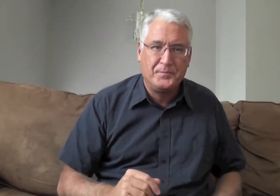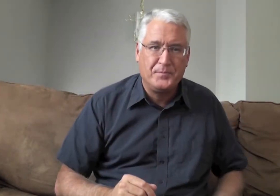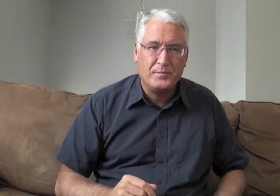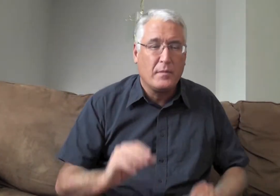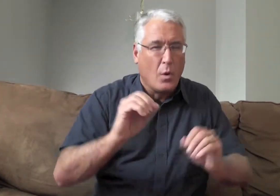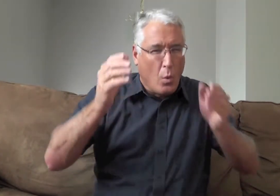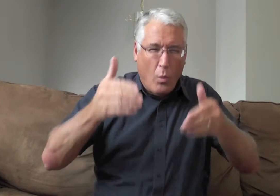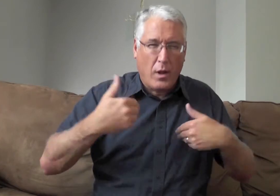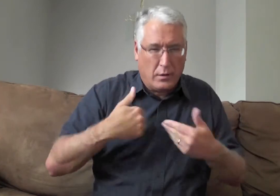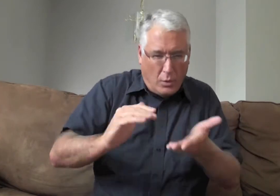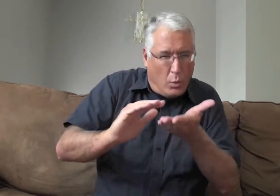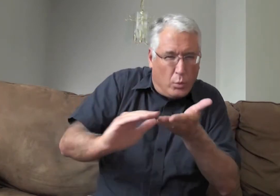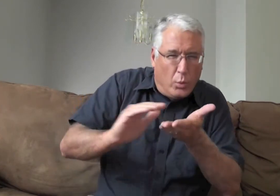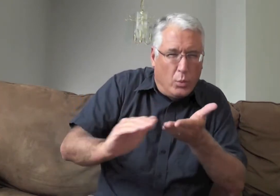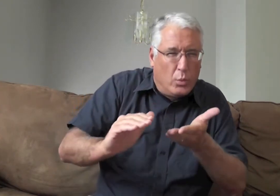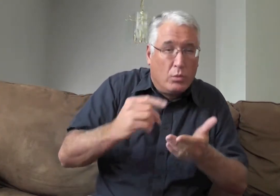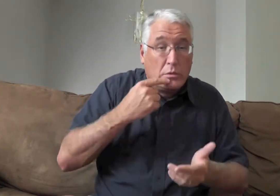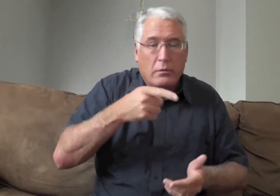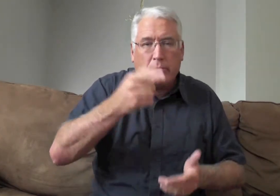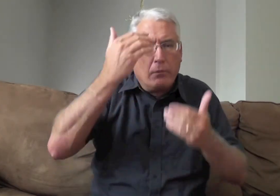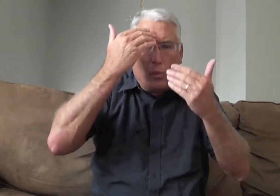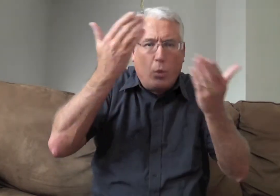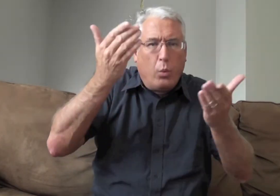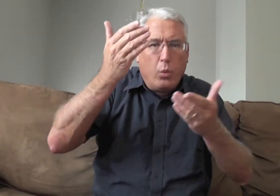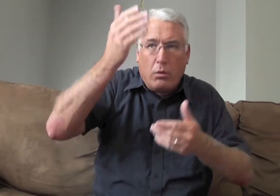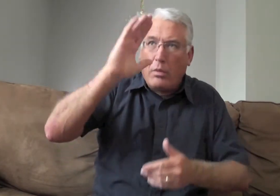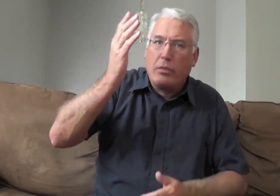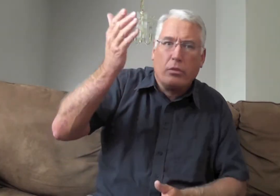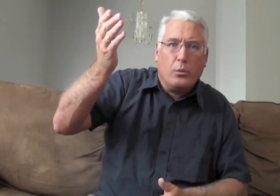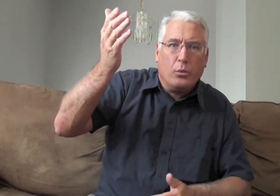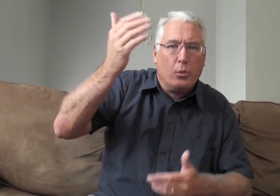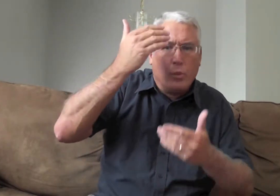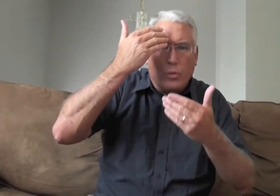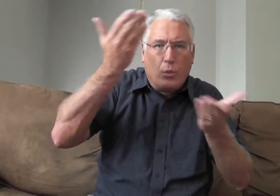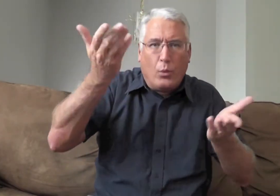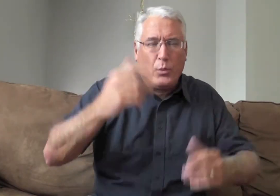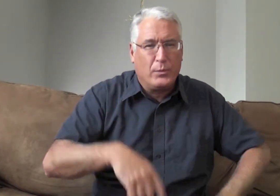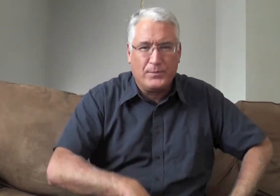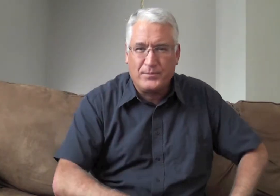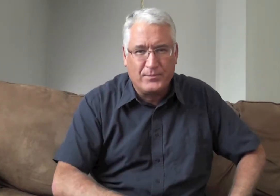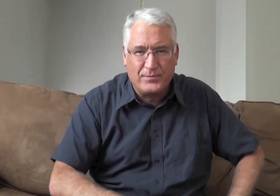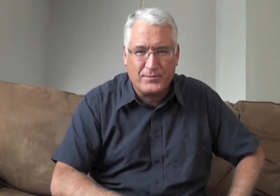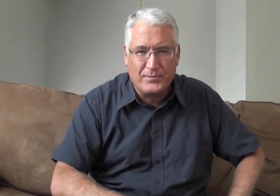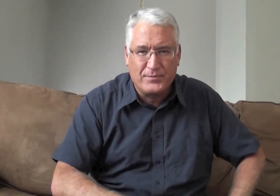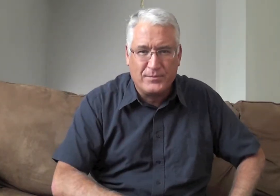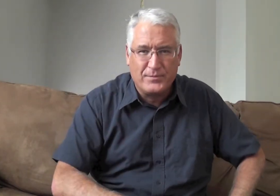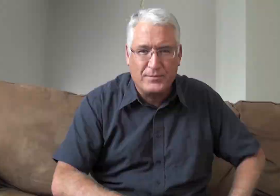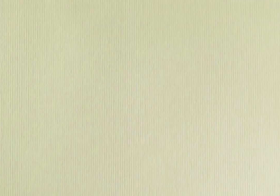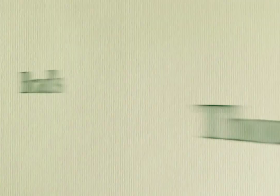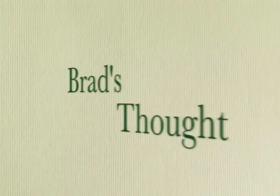Bible. No person has an excuse to say, oh, I don't know if God is there. No.